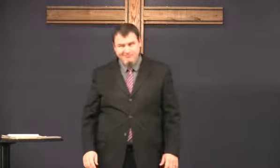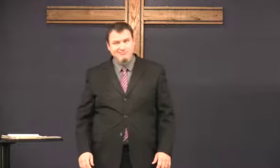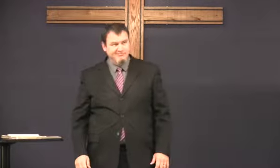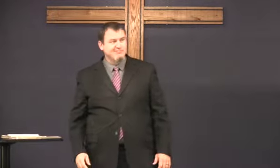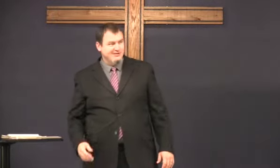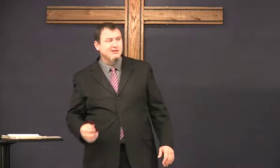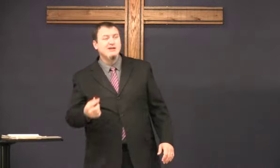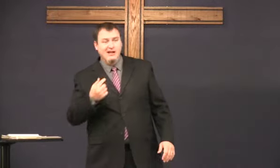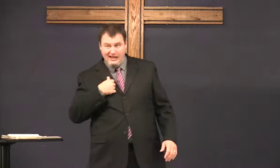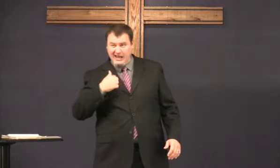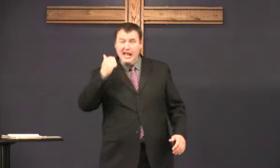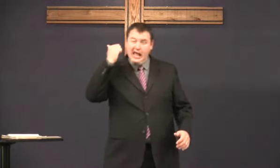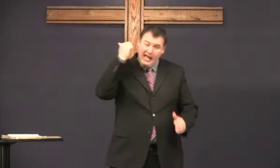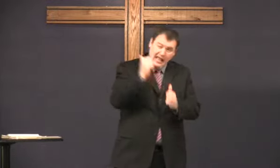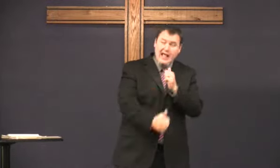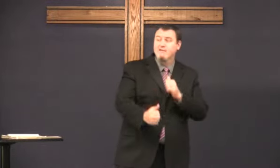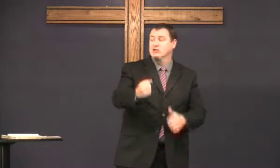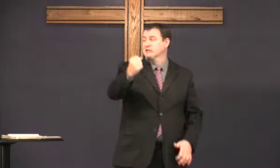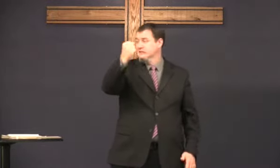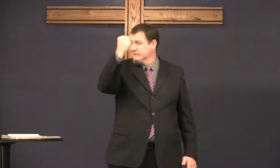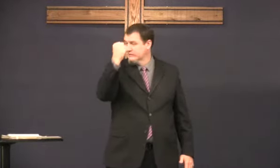And we had to go over into Newtown.